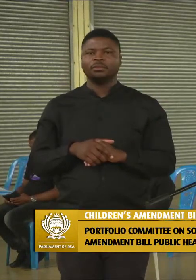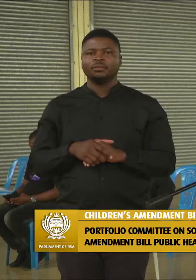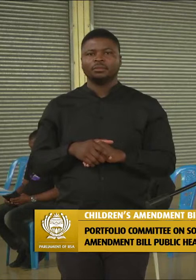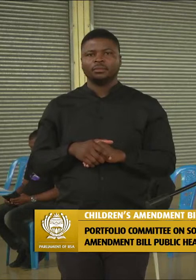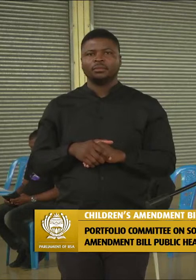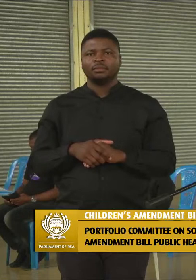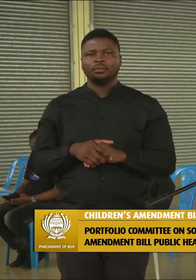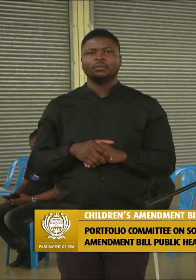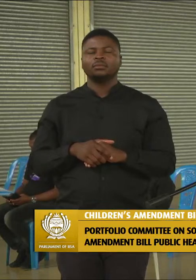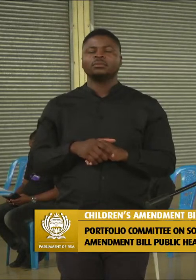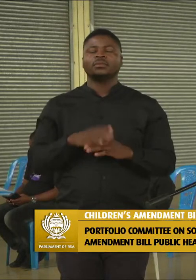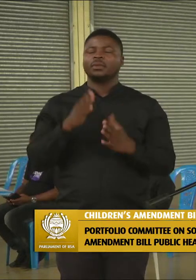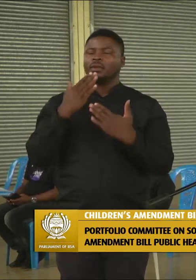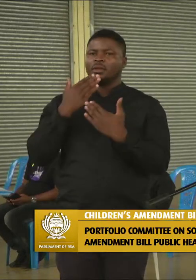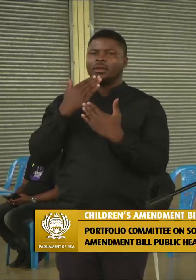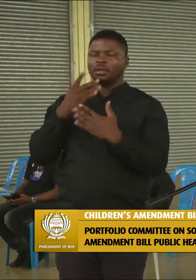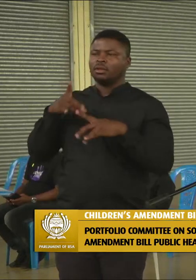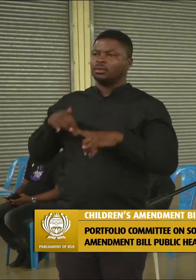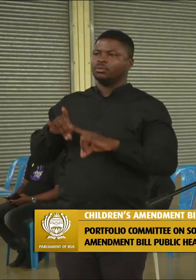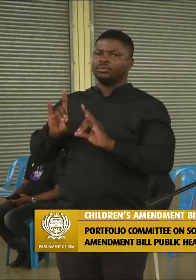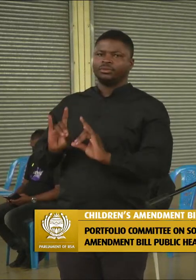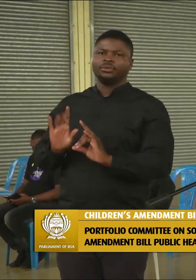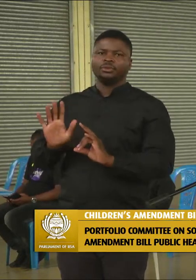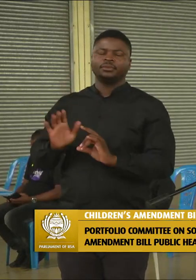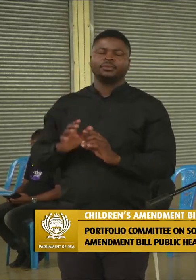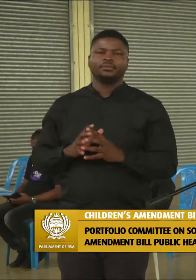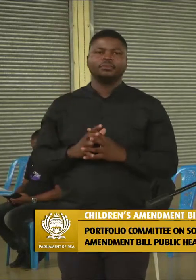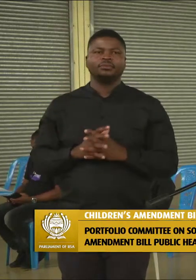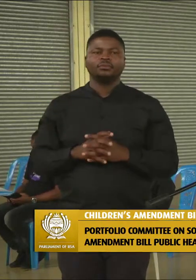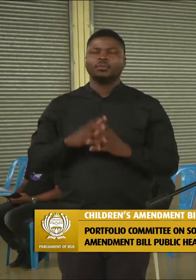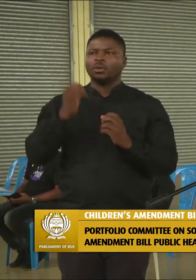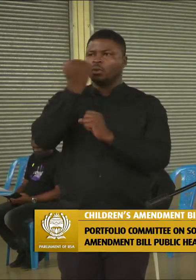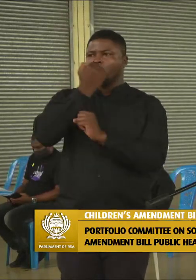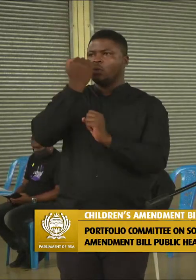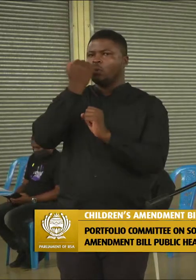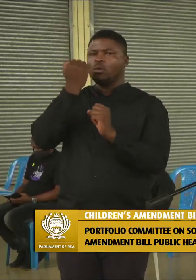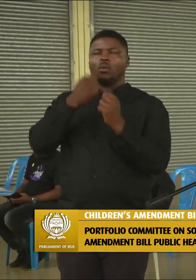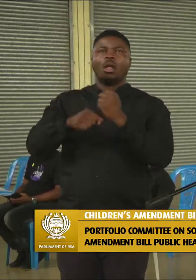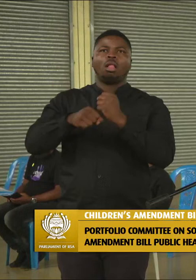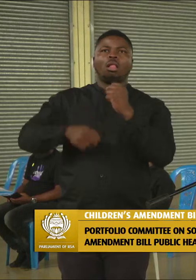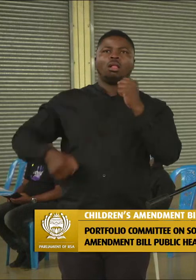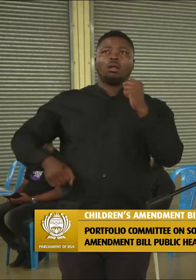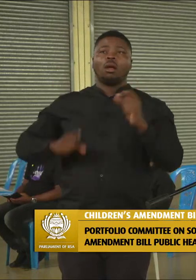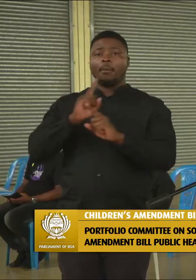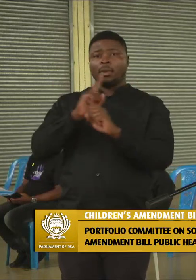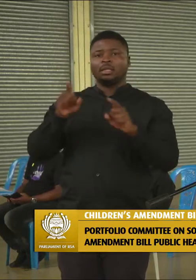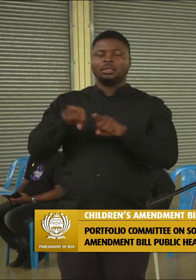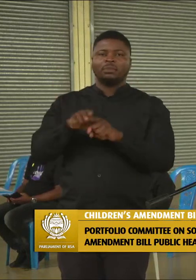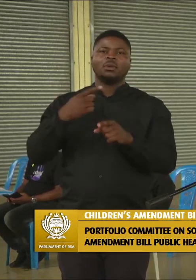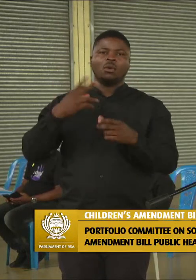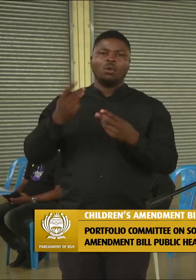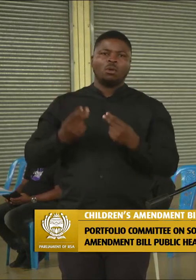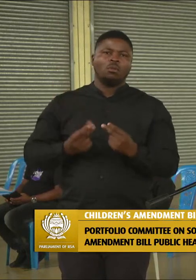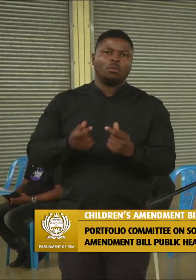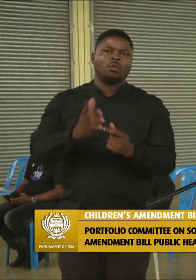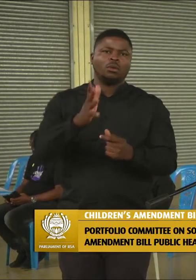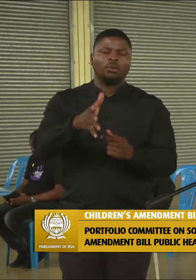amalungelo ngiyabonga chair. Thanks chair. Ngiyaxolisa sengiyashesha nami.